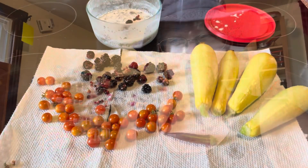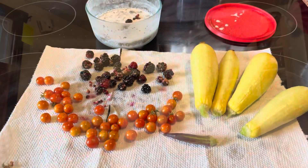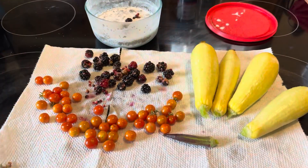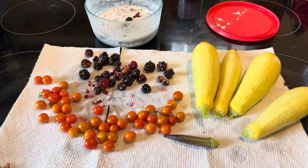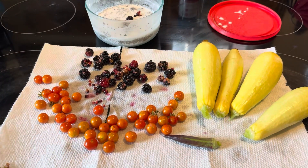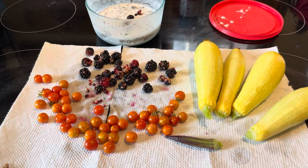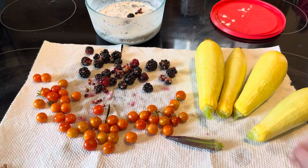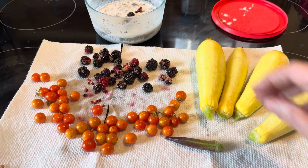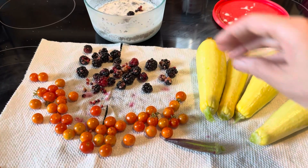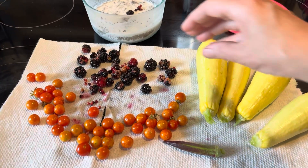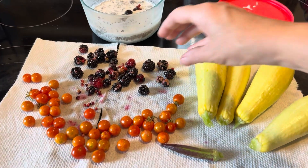summer squash.